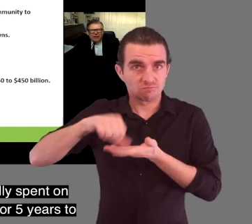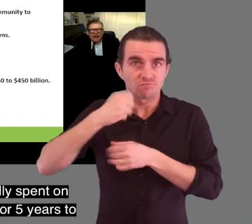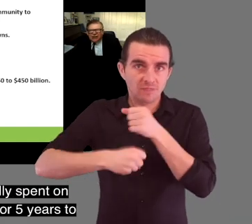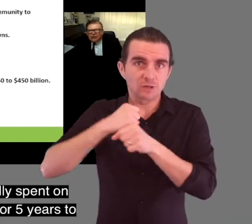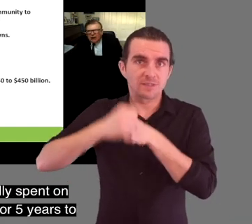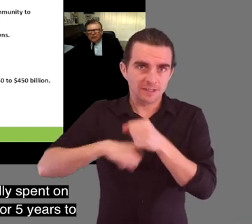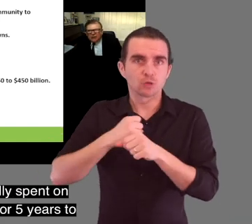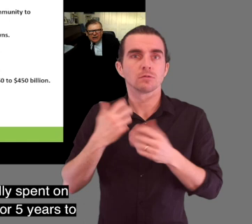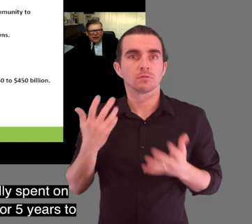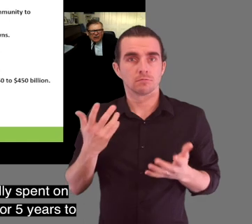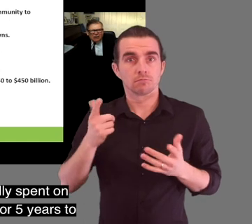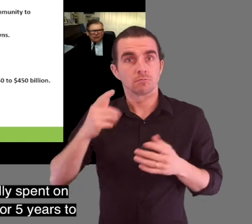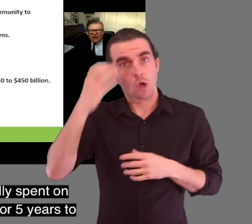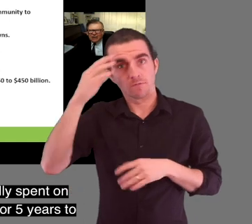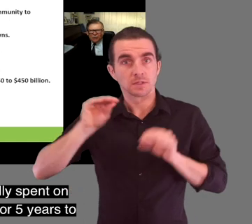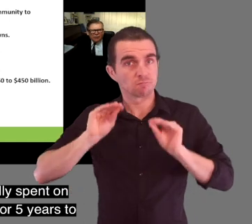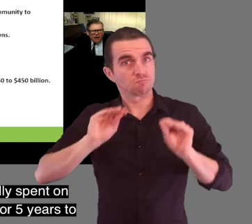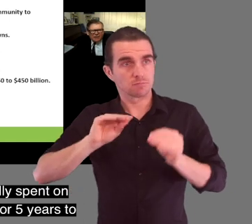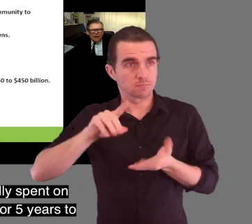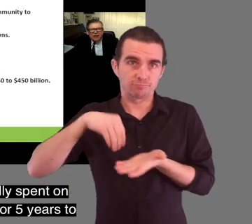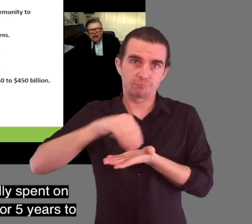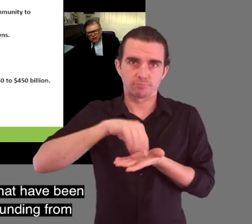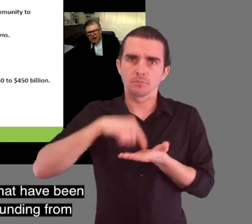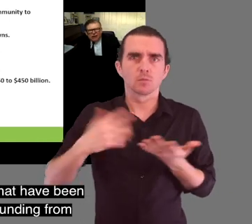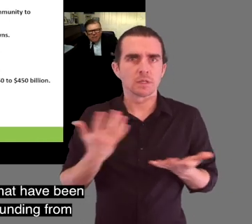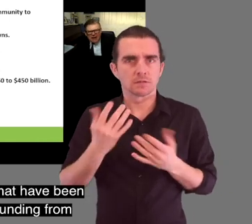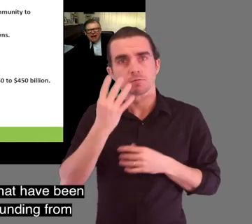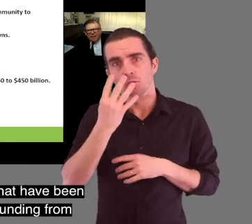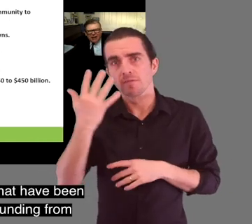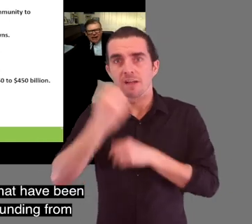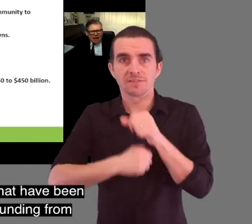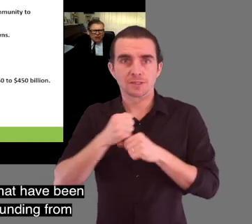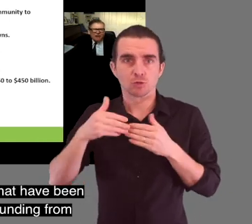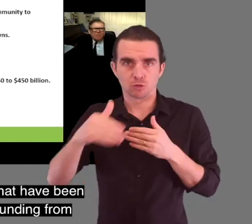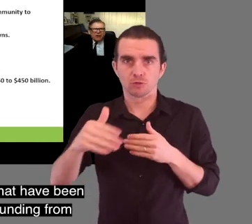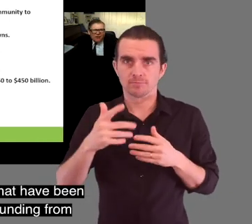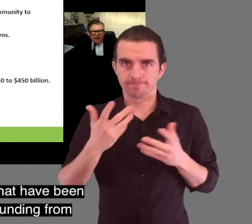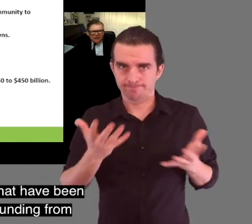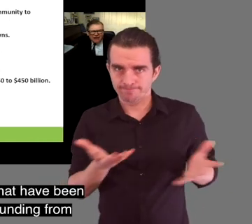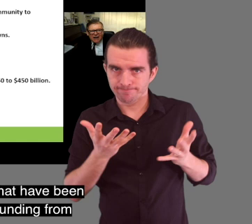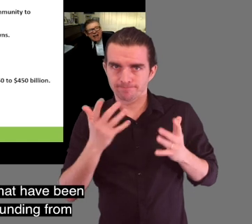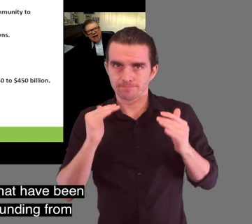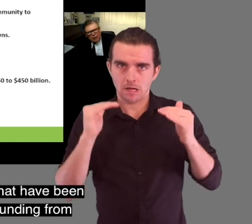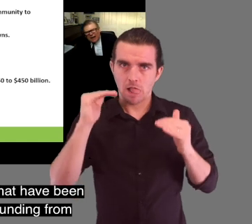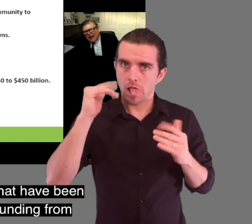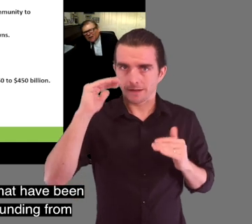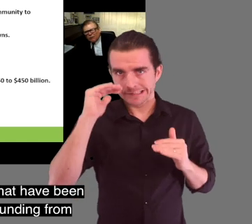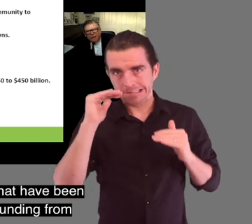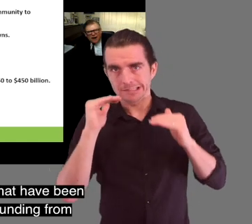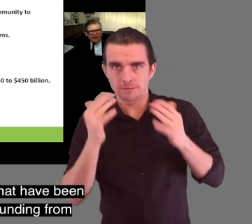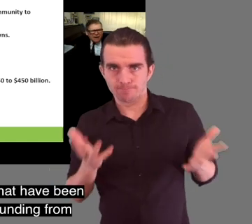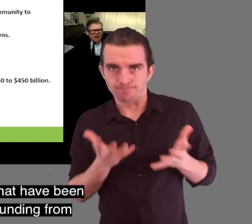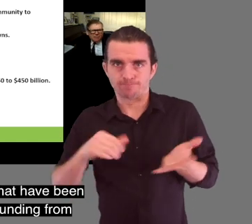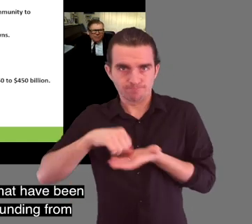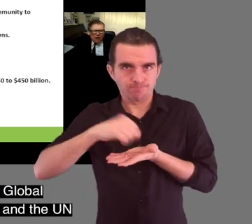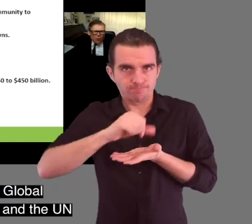that is actually spent on education next 4 or 5 years, to actually make up for the gaps that have been created here with actual